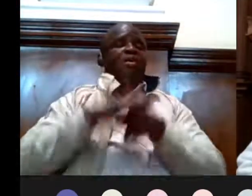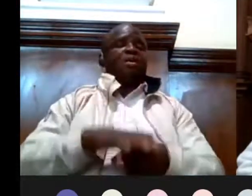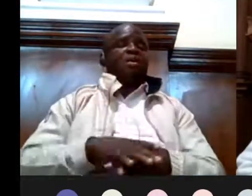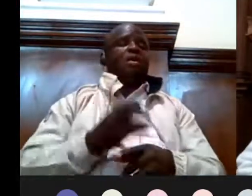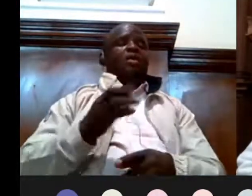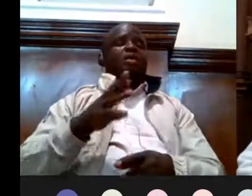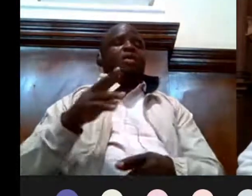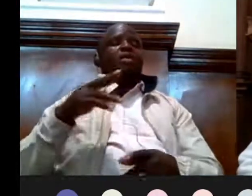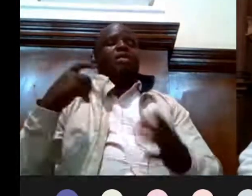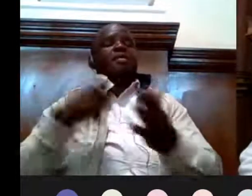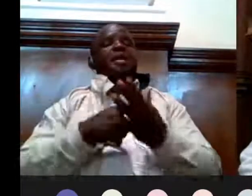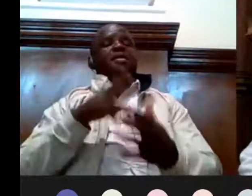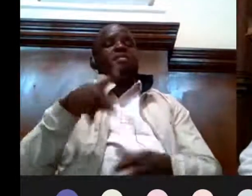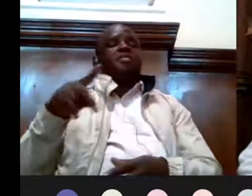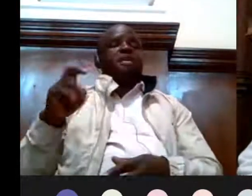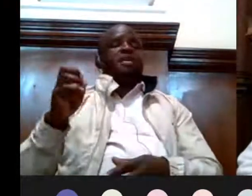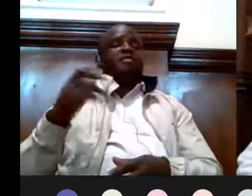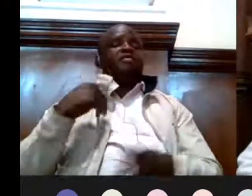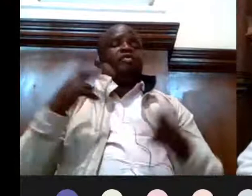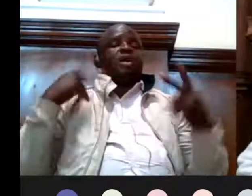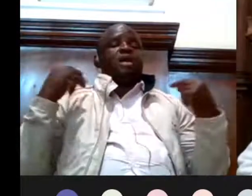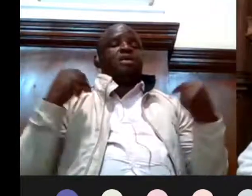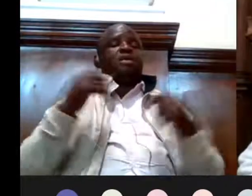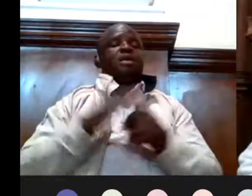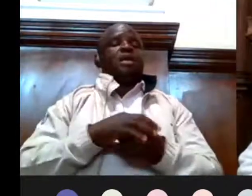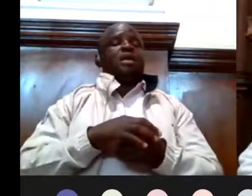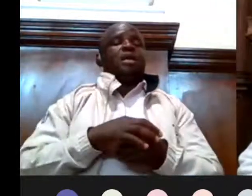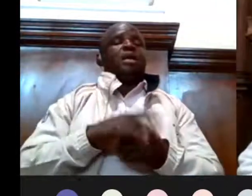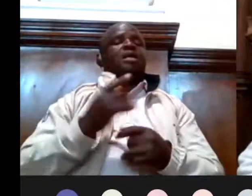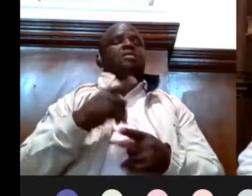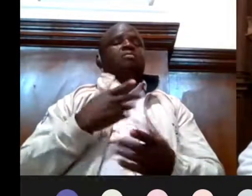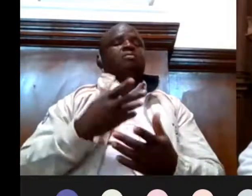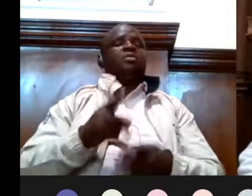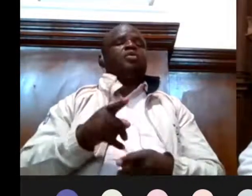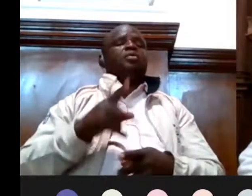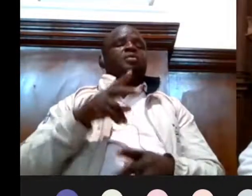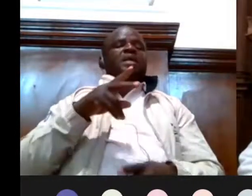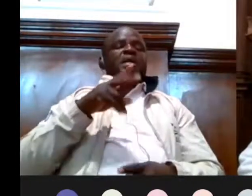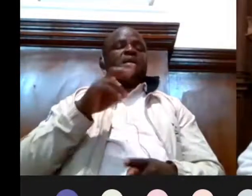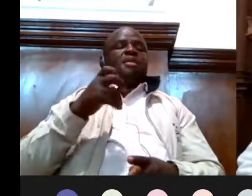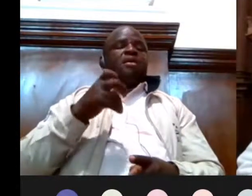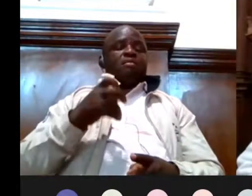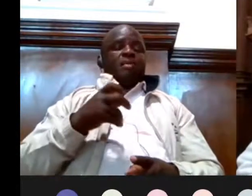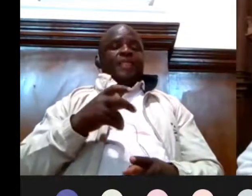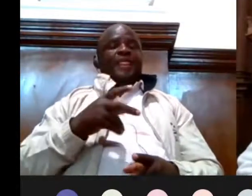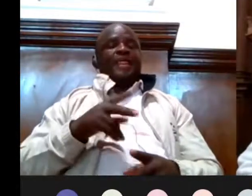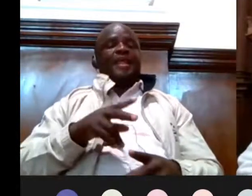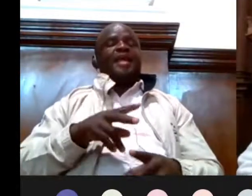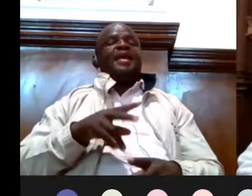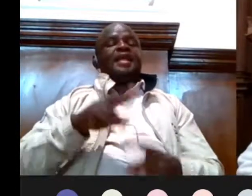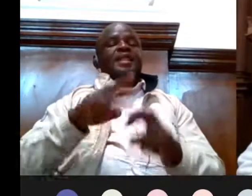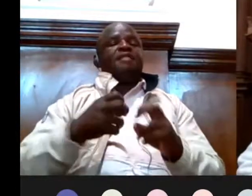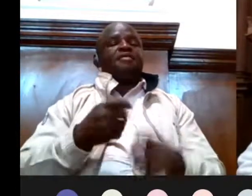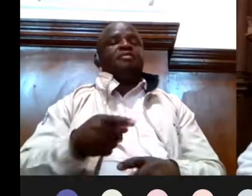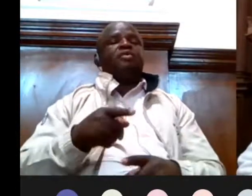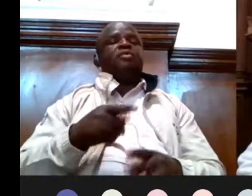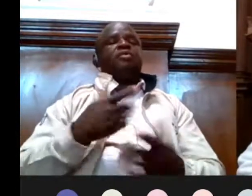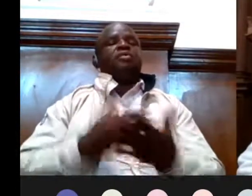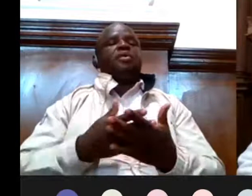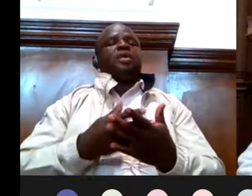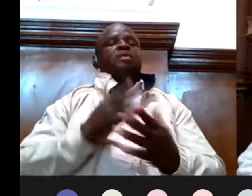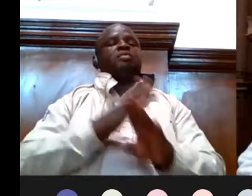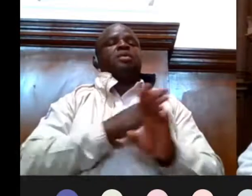buying PPE for nurses. How dare you protect these thieves and then shout, U'otla